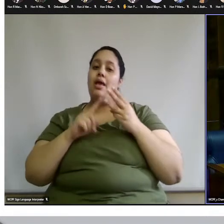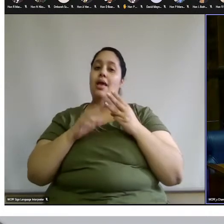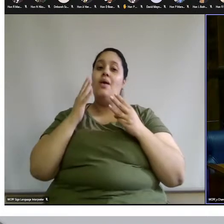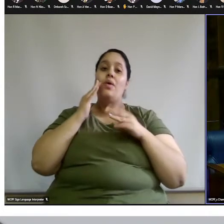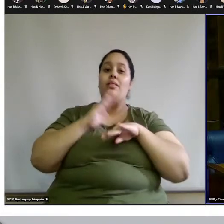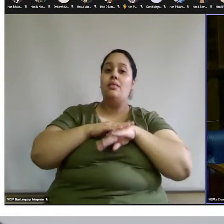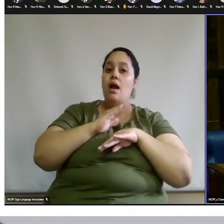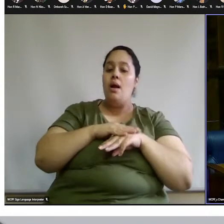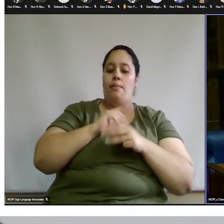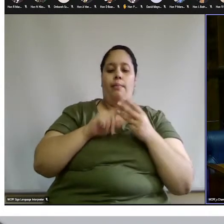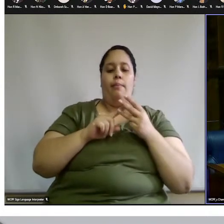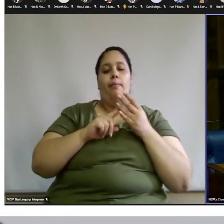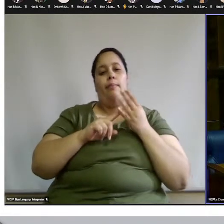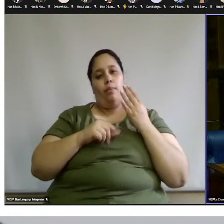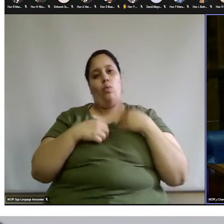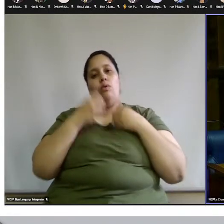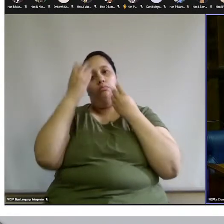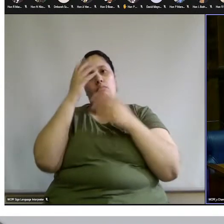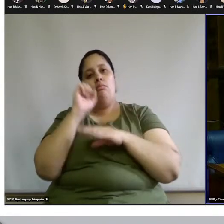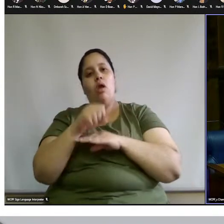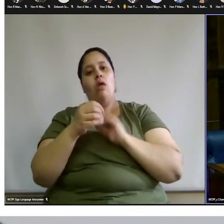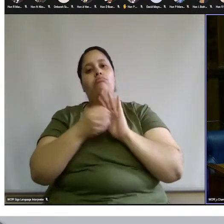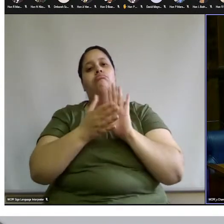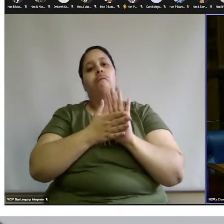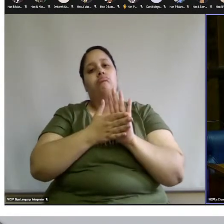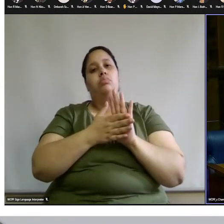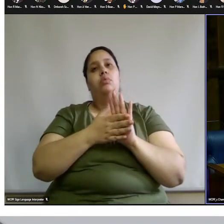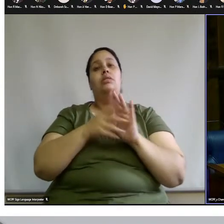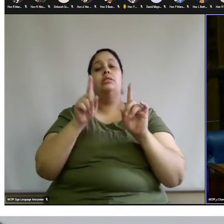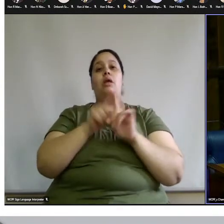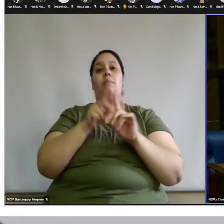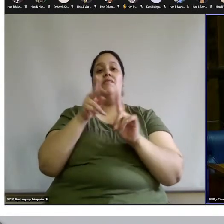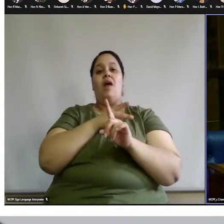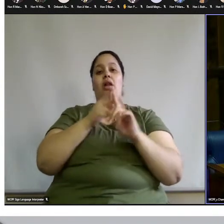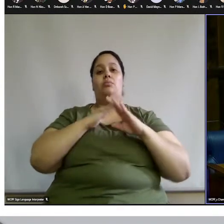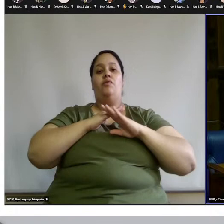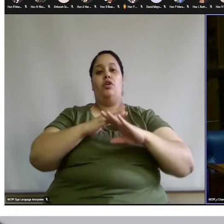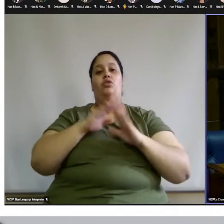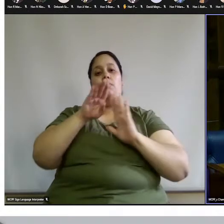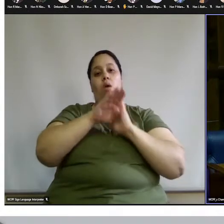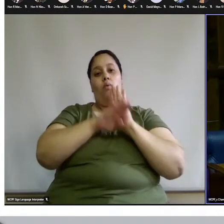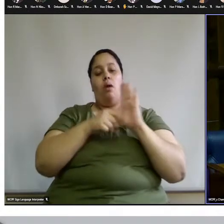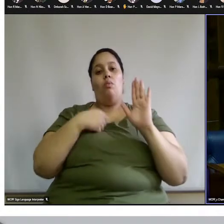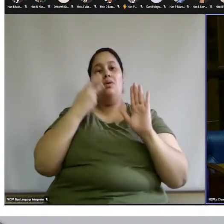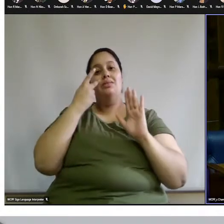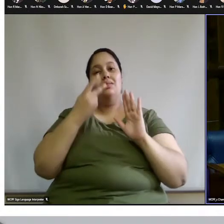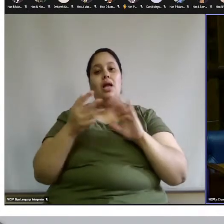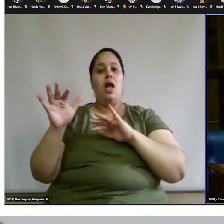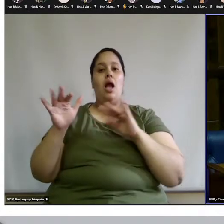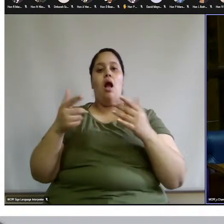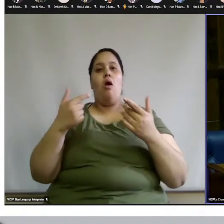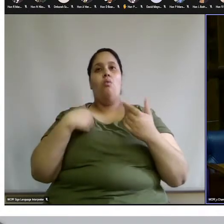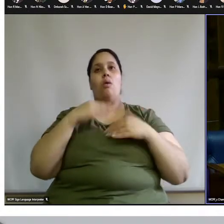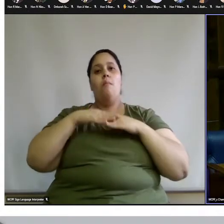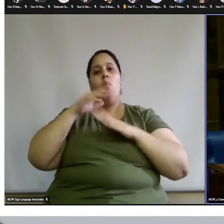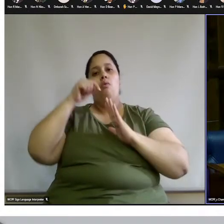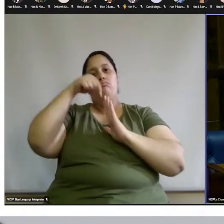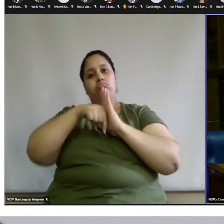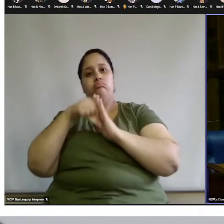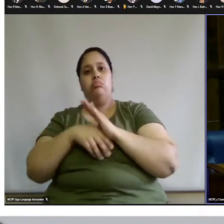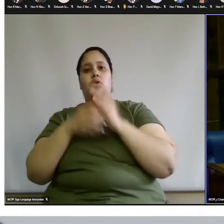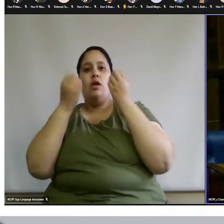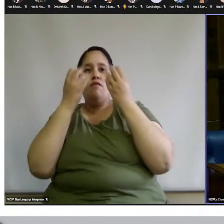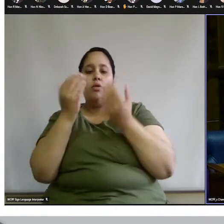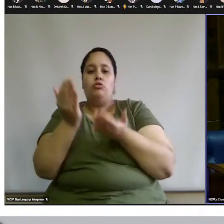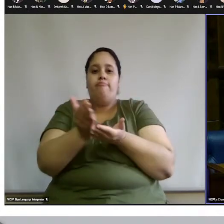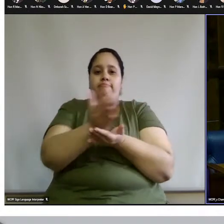And in actual fact, even in our violence prevention programs now, we're actually looking at how we deepen that data. so